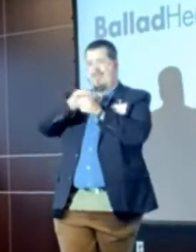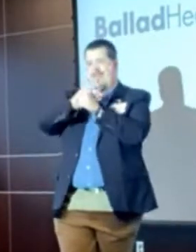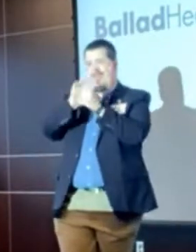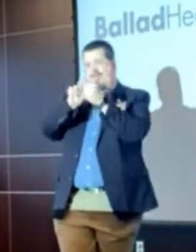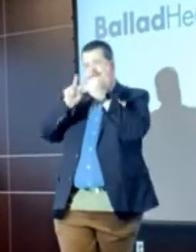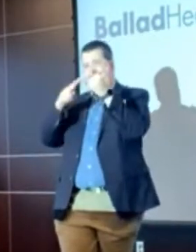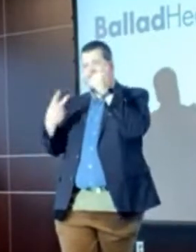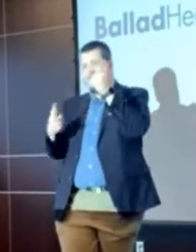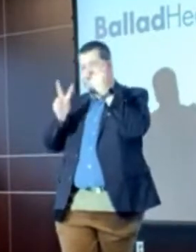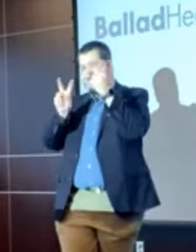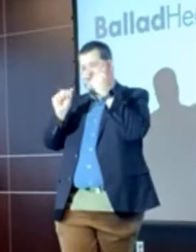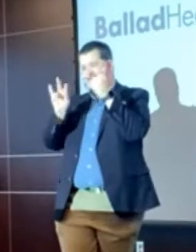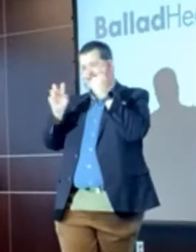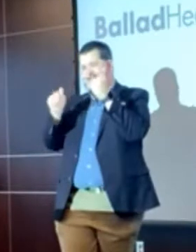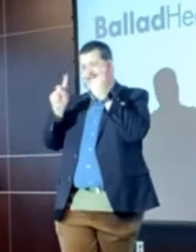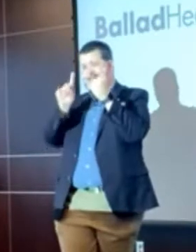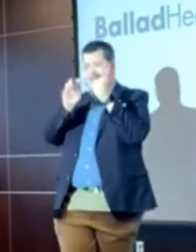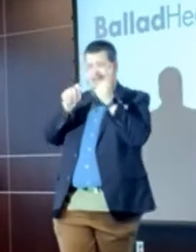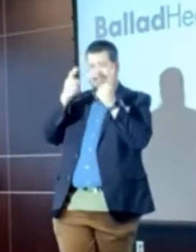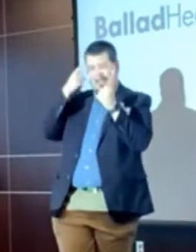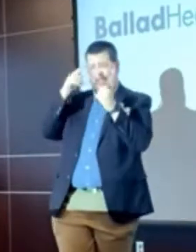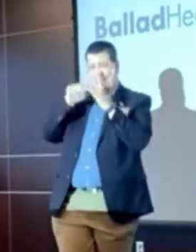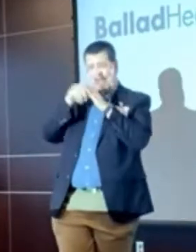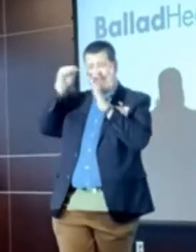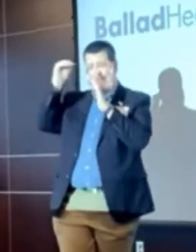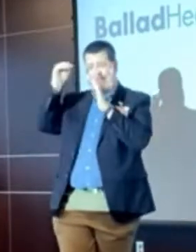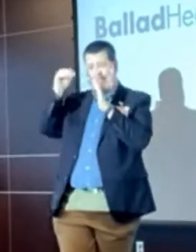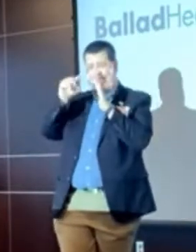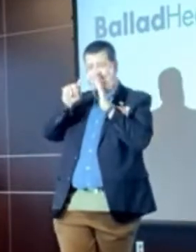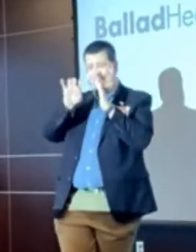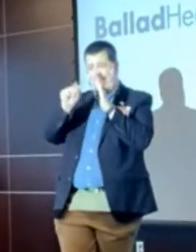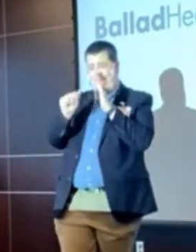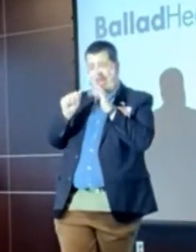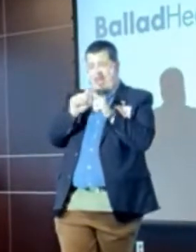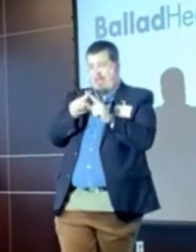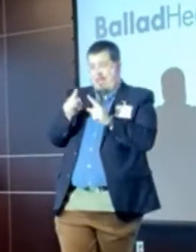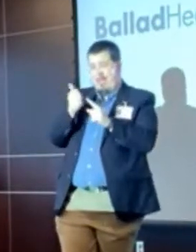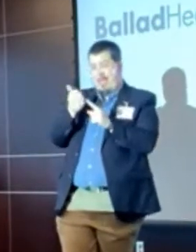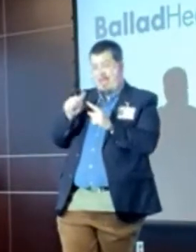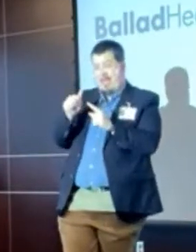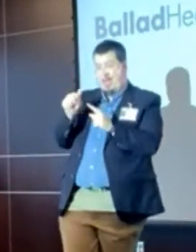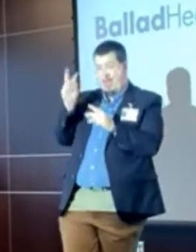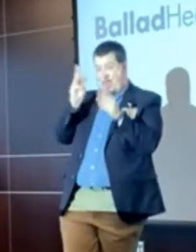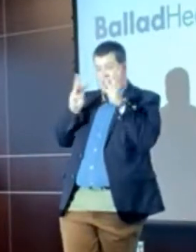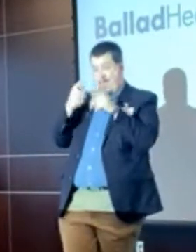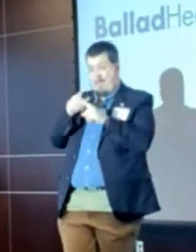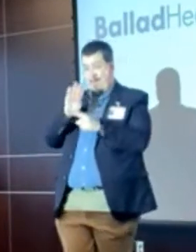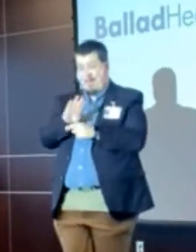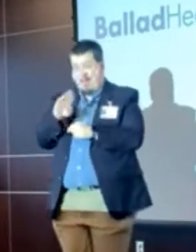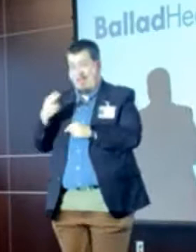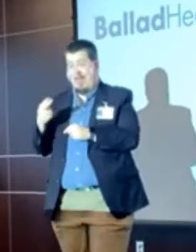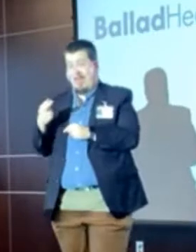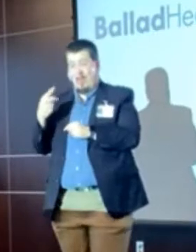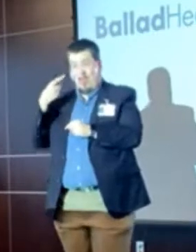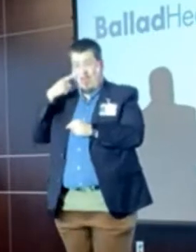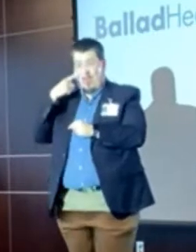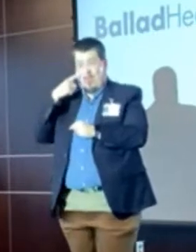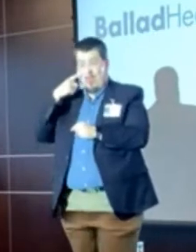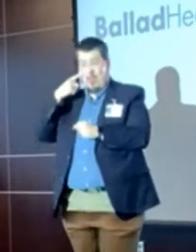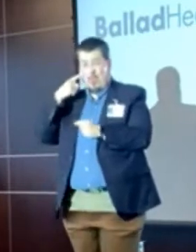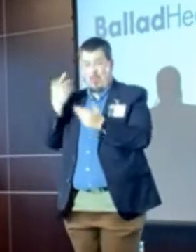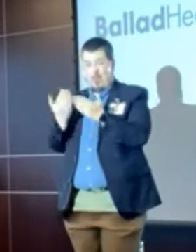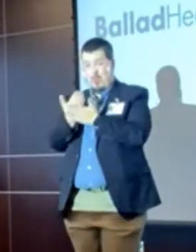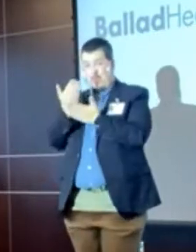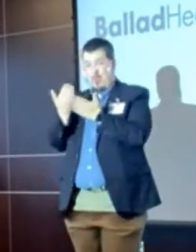seem to be on the backside of that wave now. Is there any worry from Ballad? Have you heard anything about